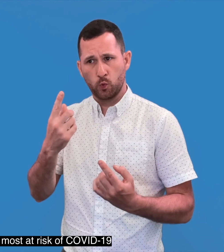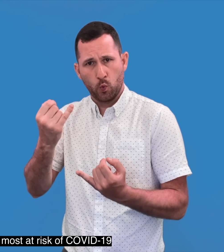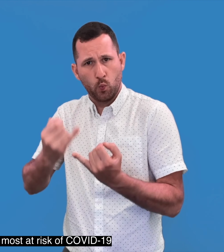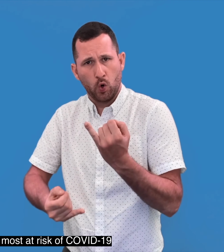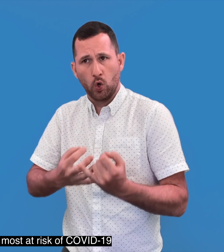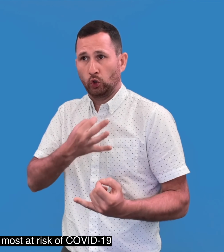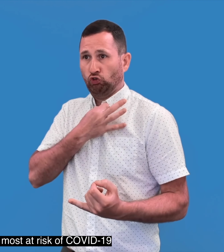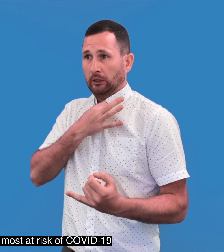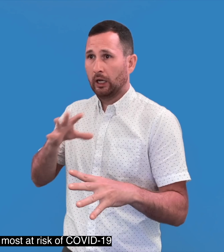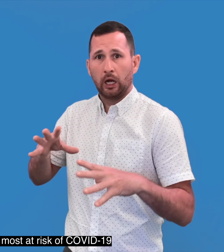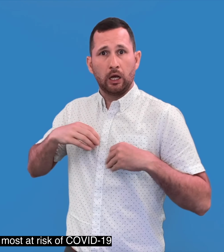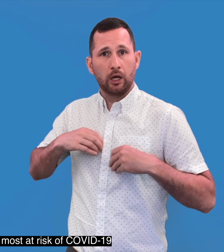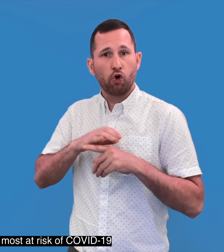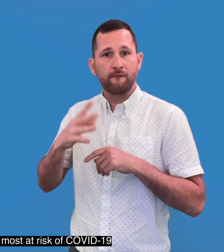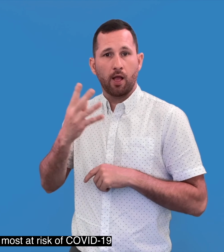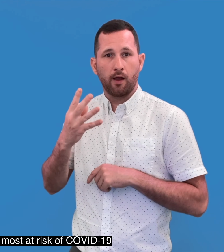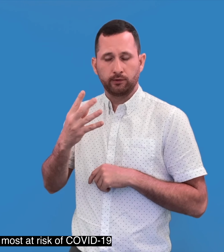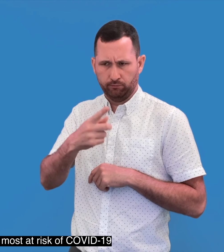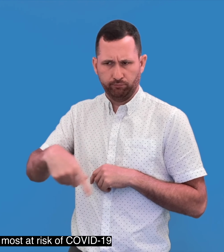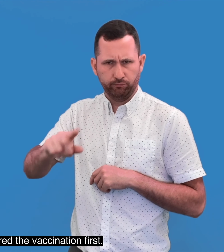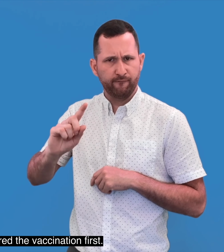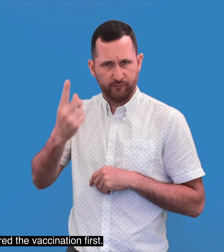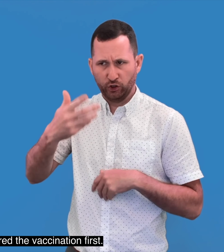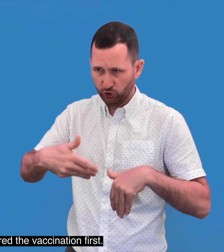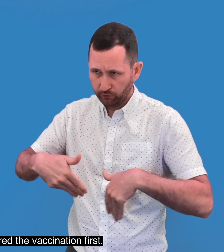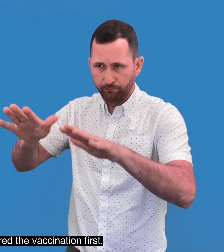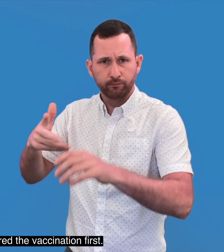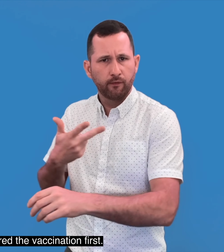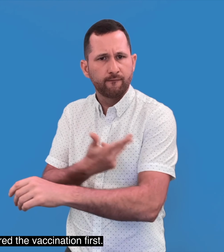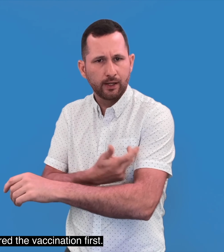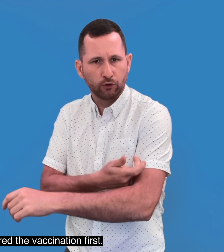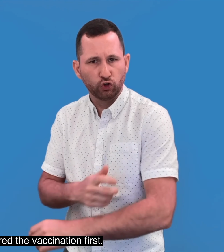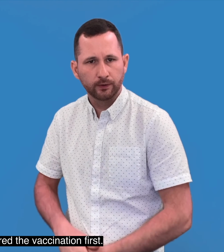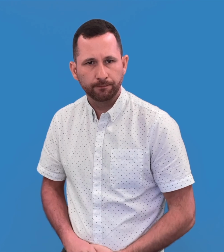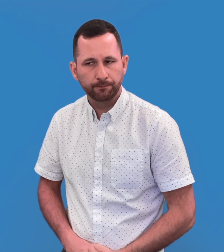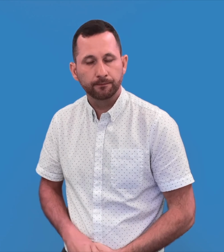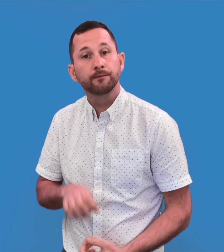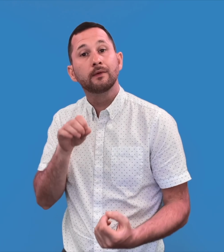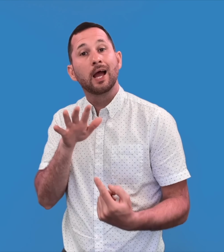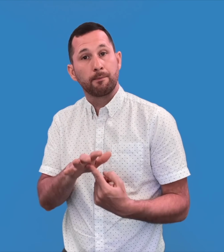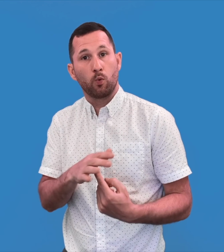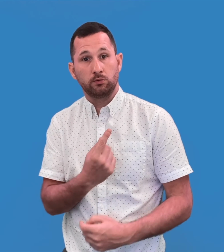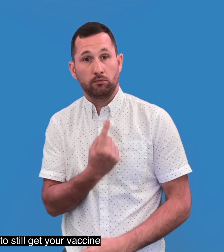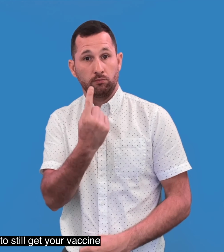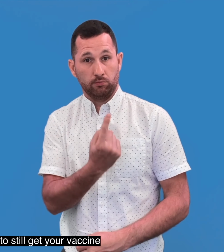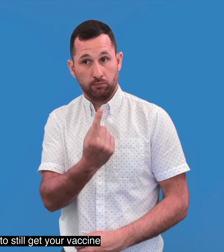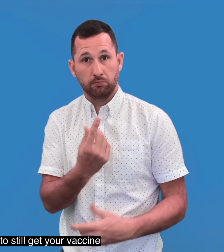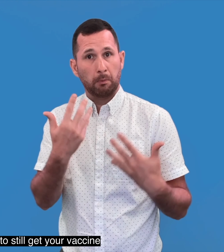People who are most at risk of COVID-19 are being offered the vaccination first. It's important